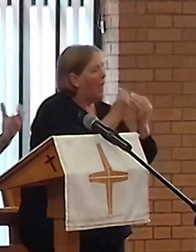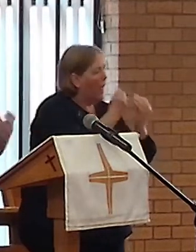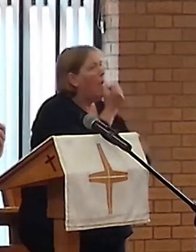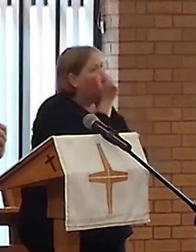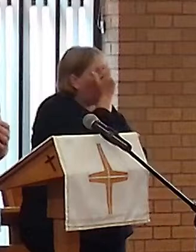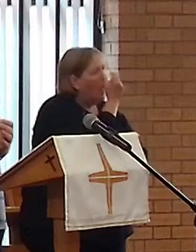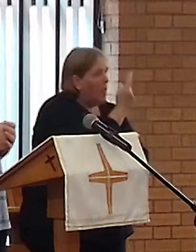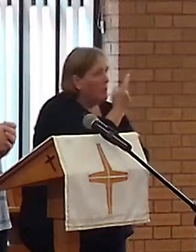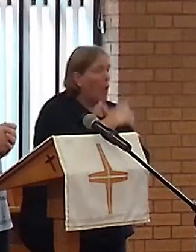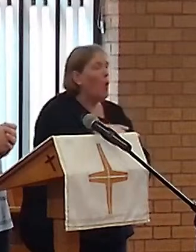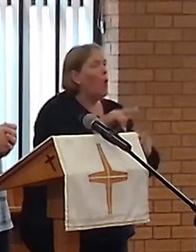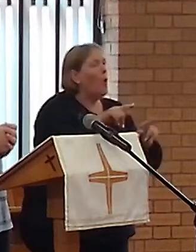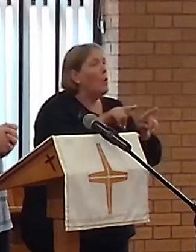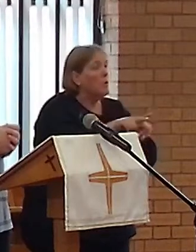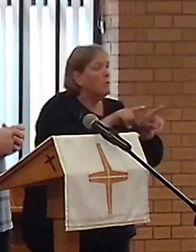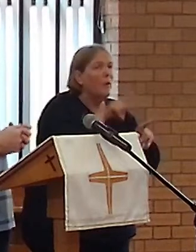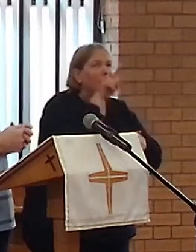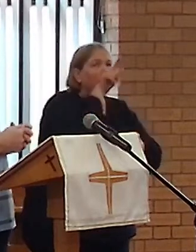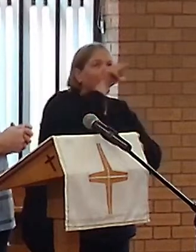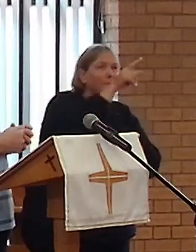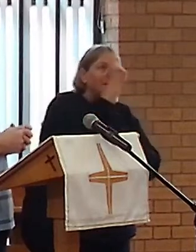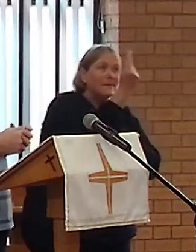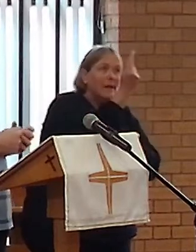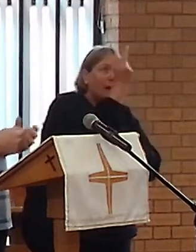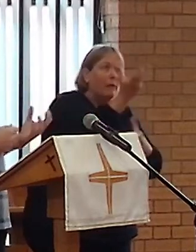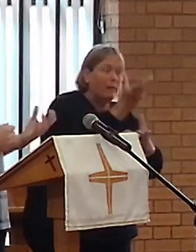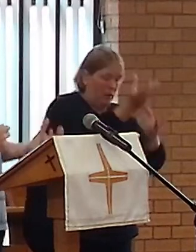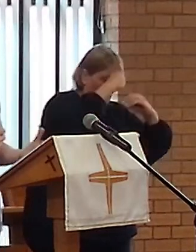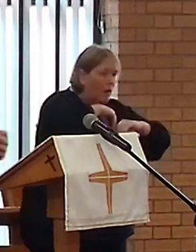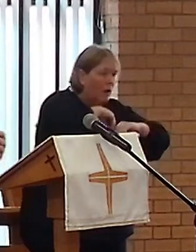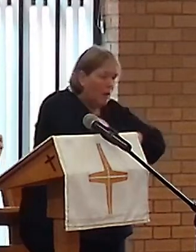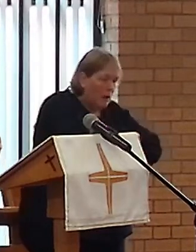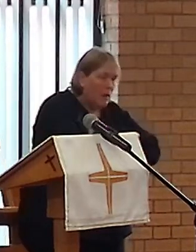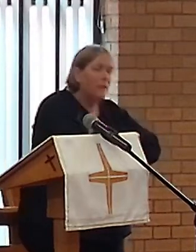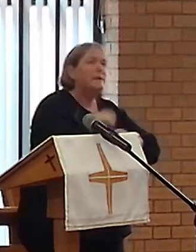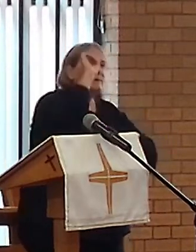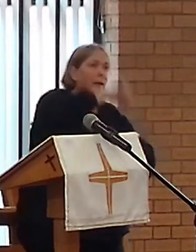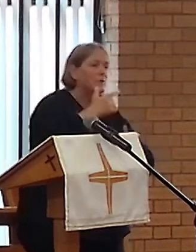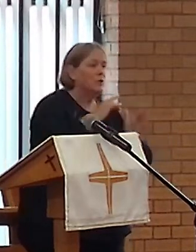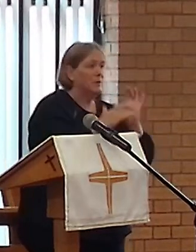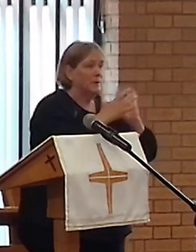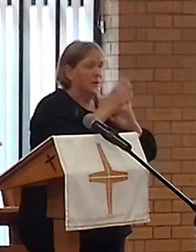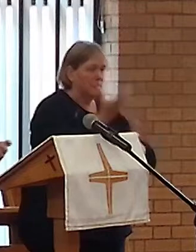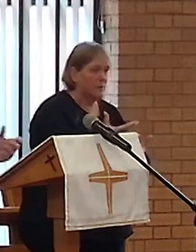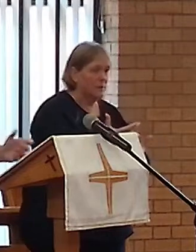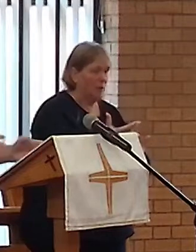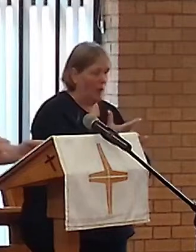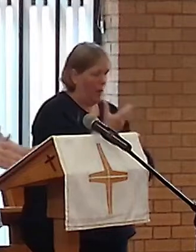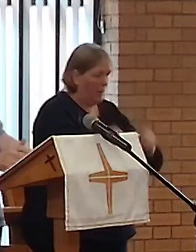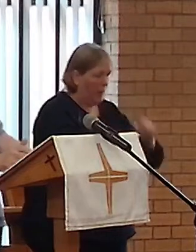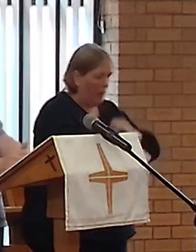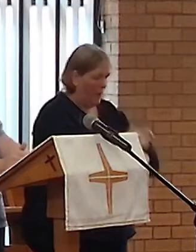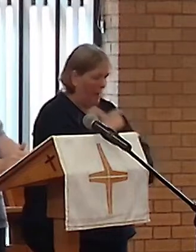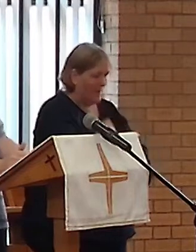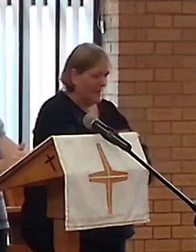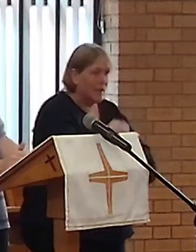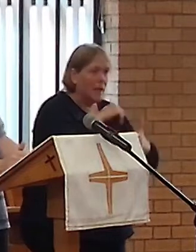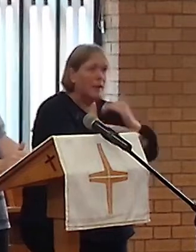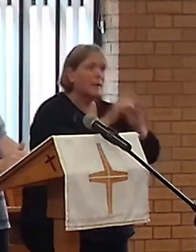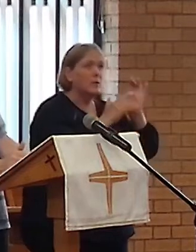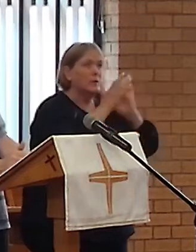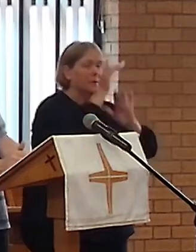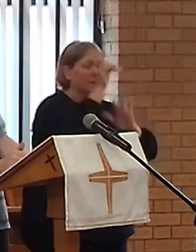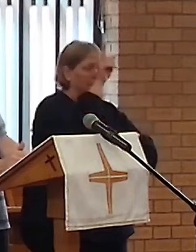receiving his person, his work, our identity in him, and now how we are to live as a